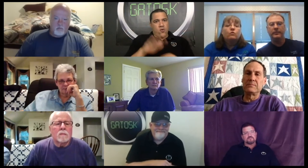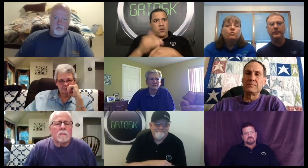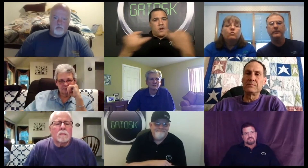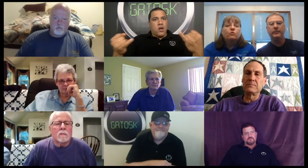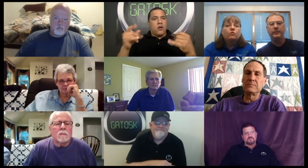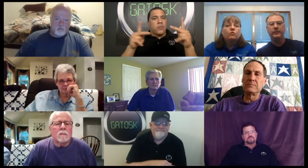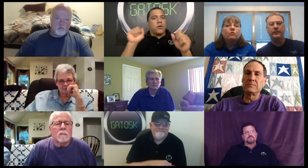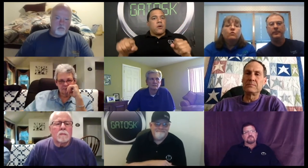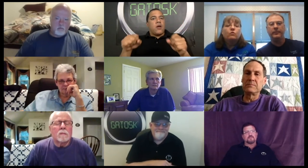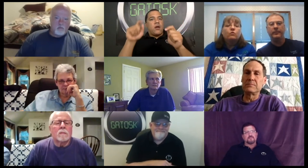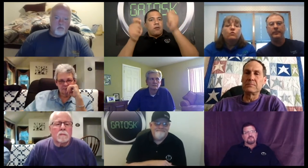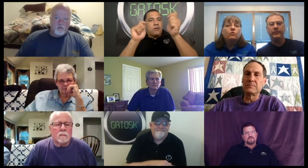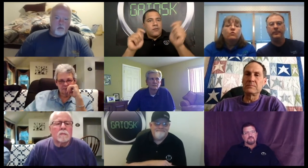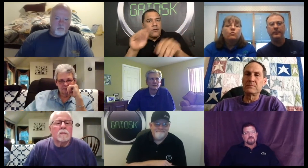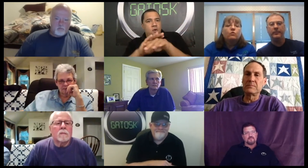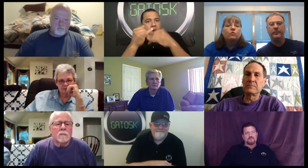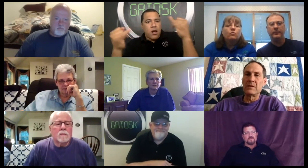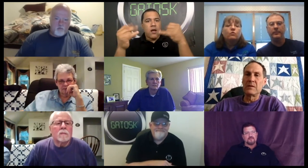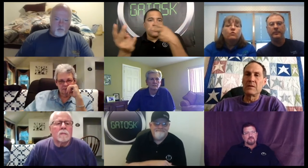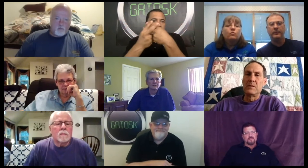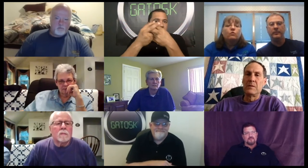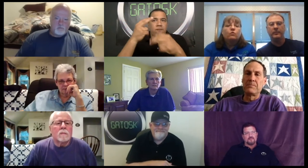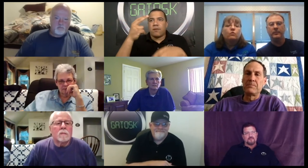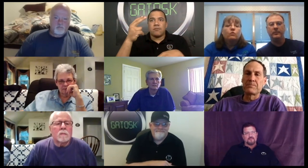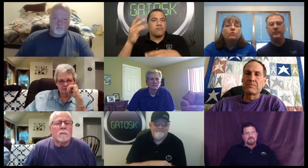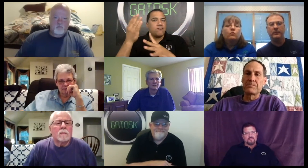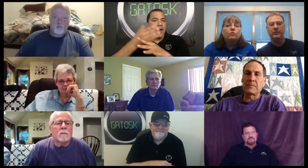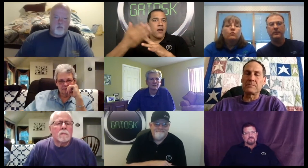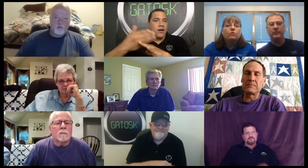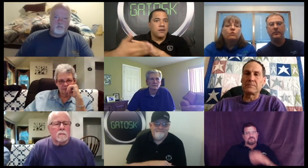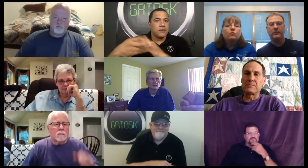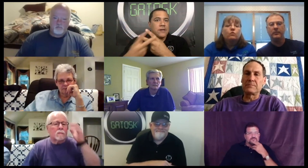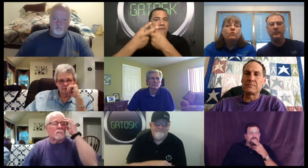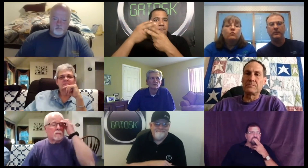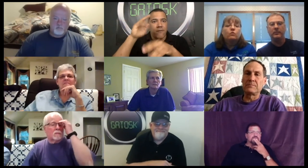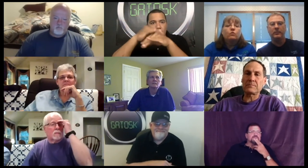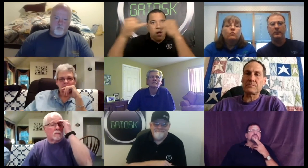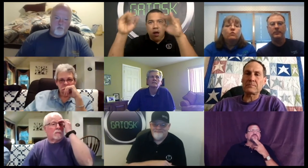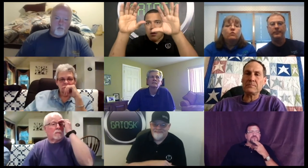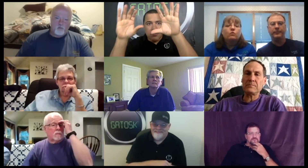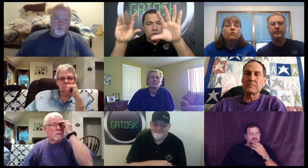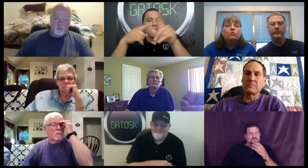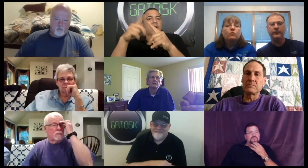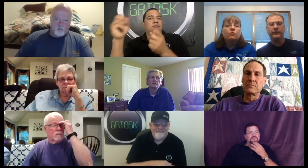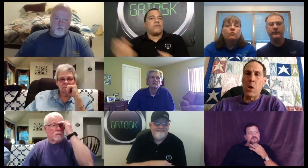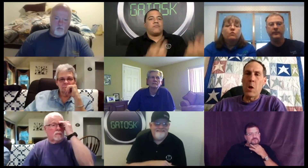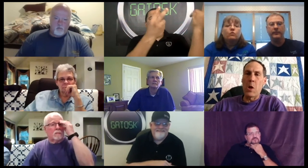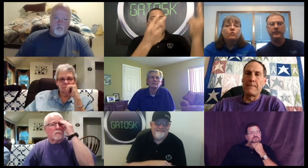not offline program. It's online software program that someone can edit, and they can save their files online and